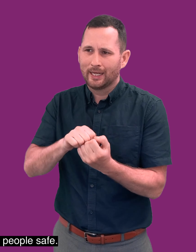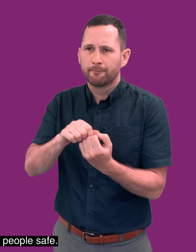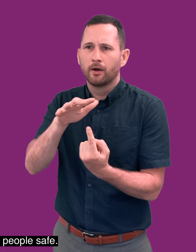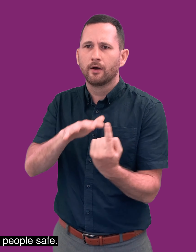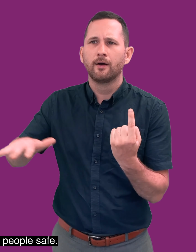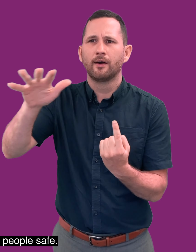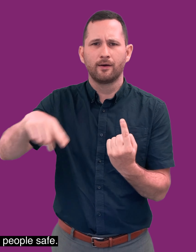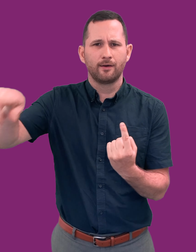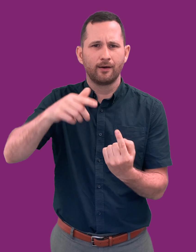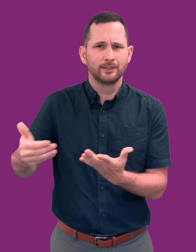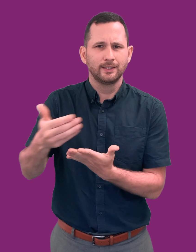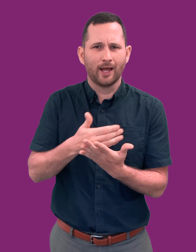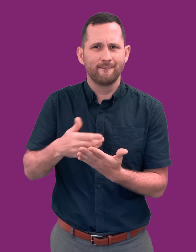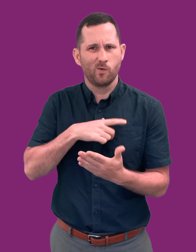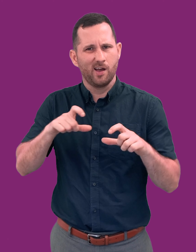safe.